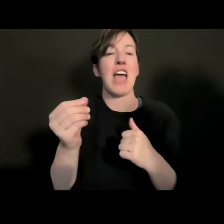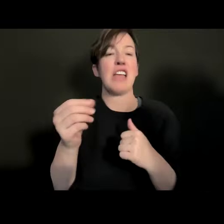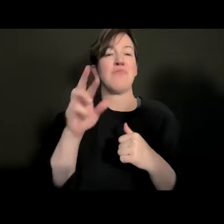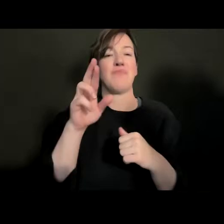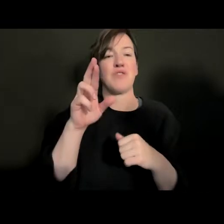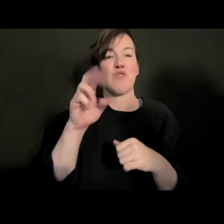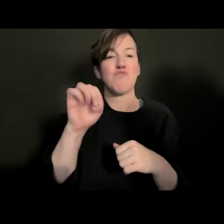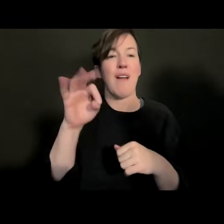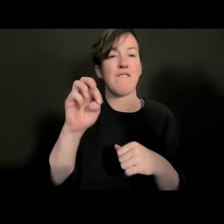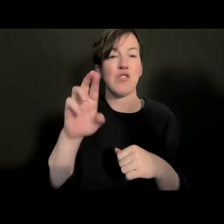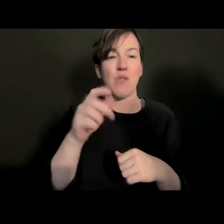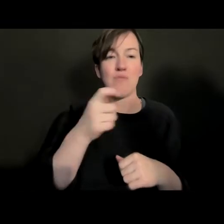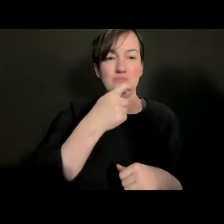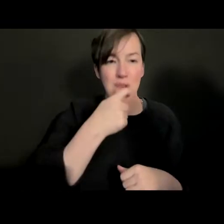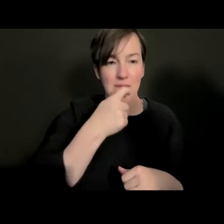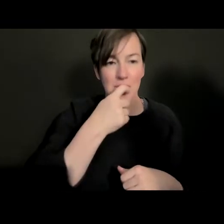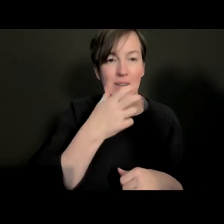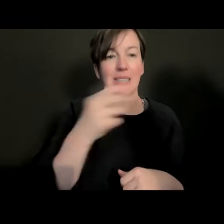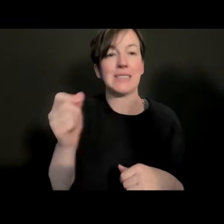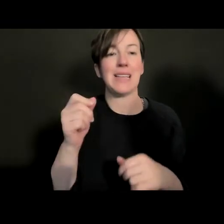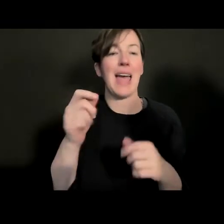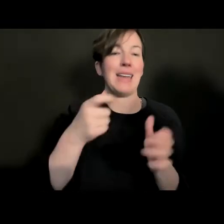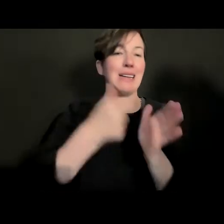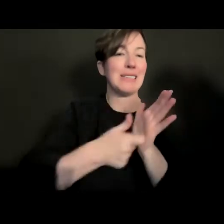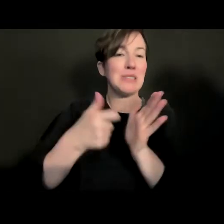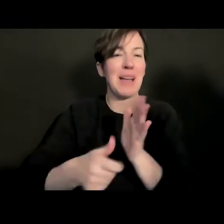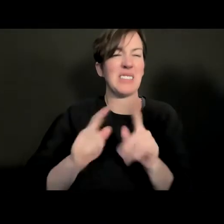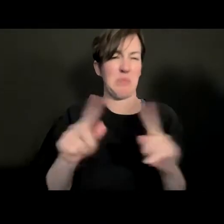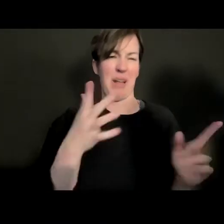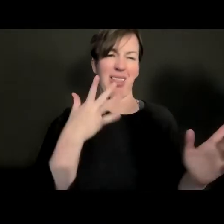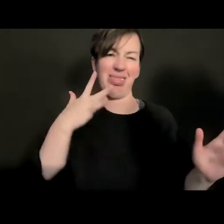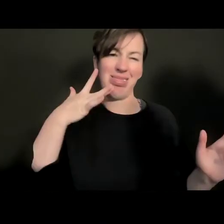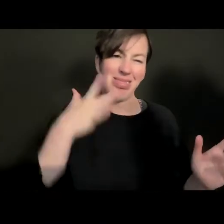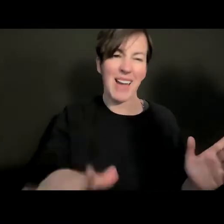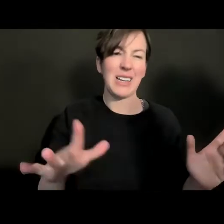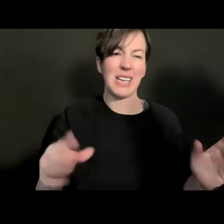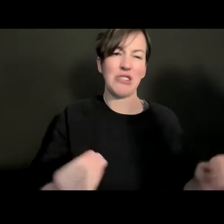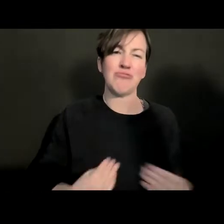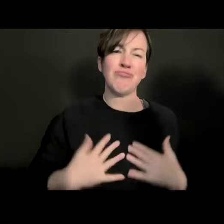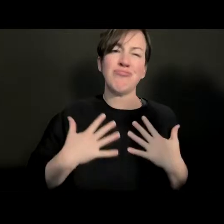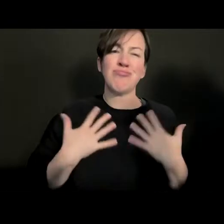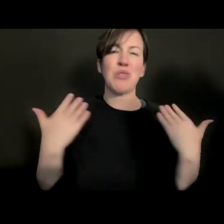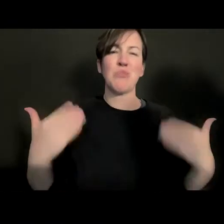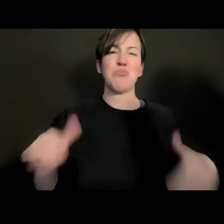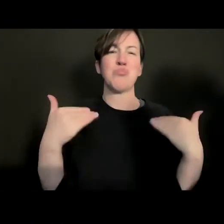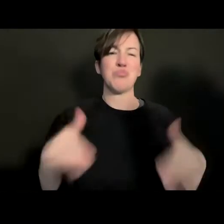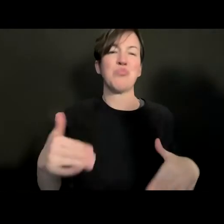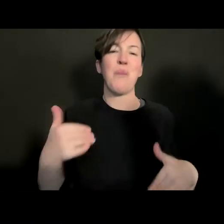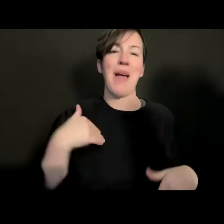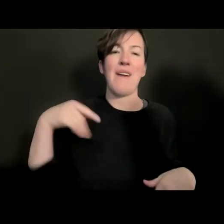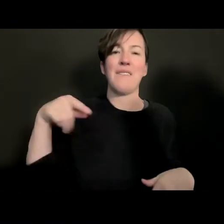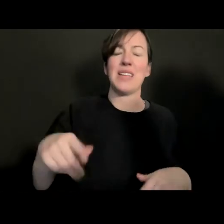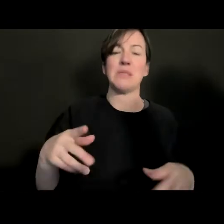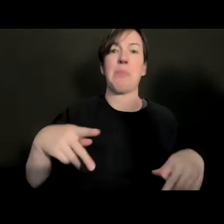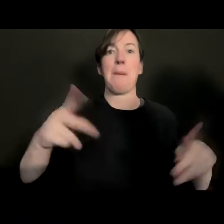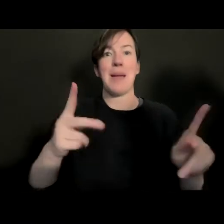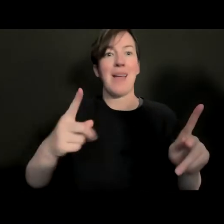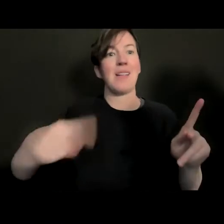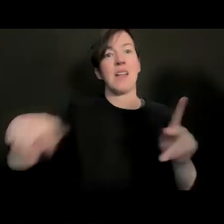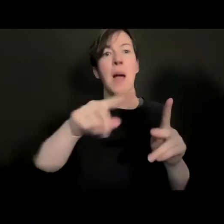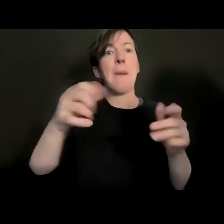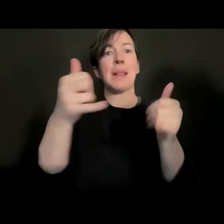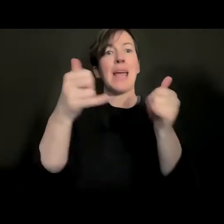referees and expenses. But we feel very lucky to have this. It's something that has allowed our players